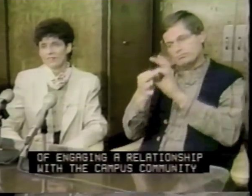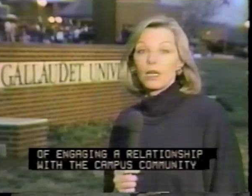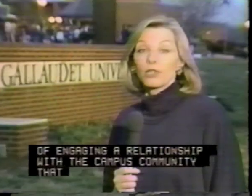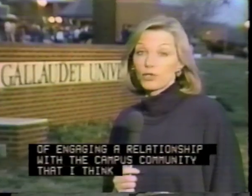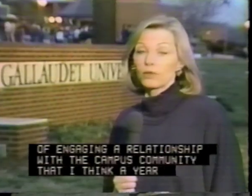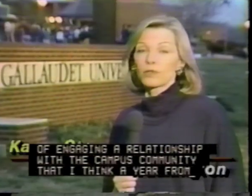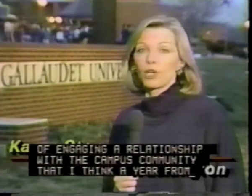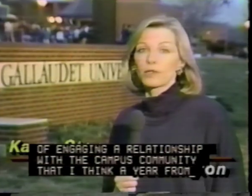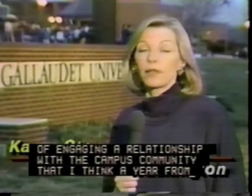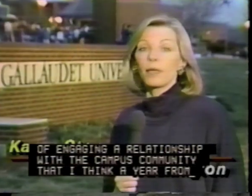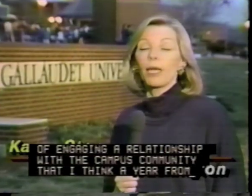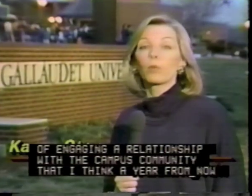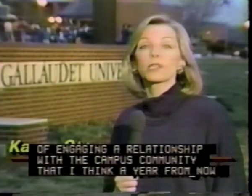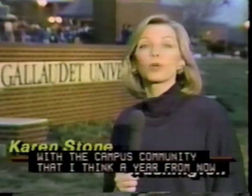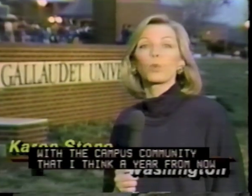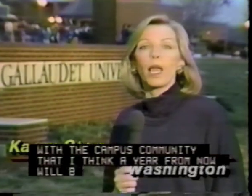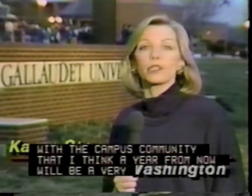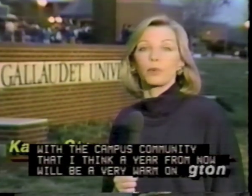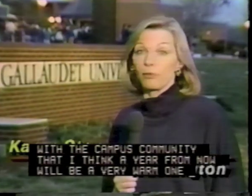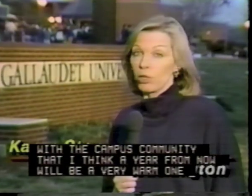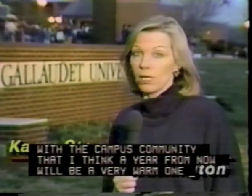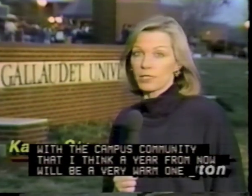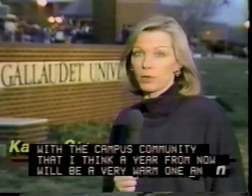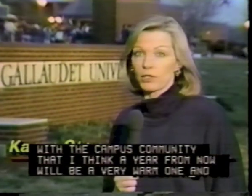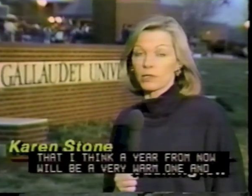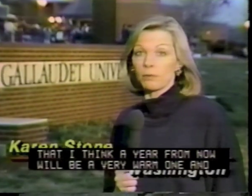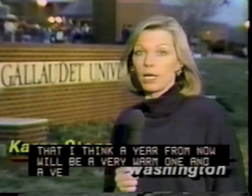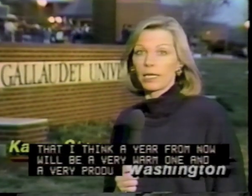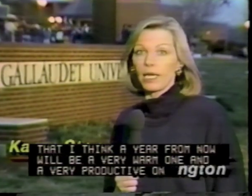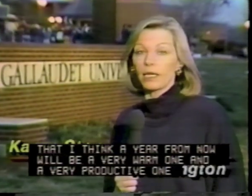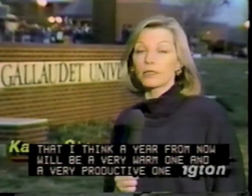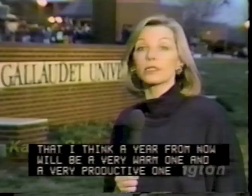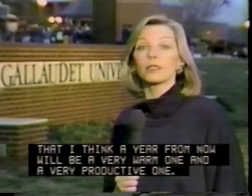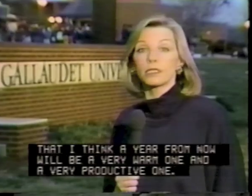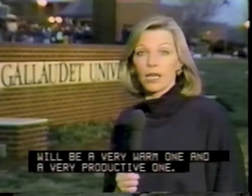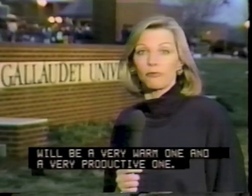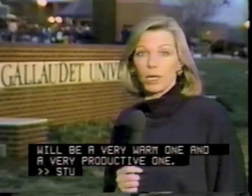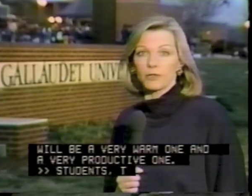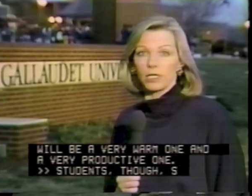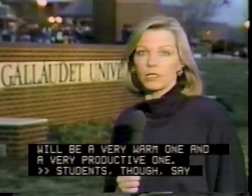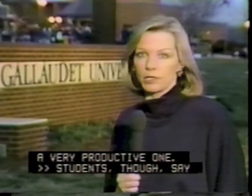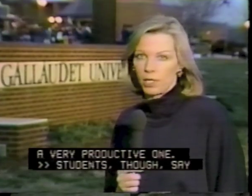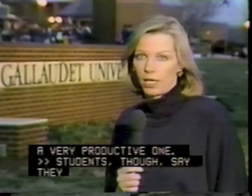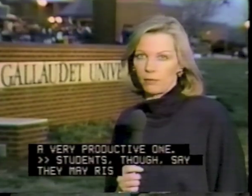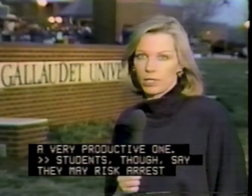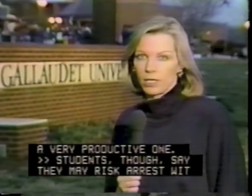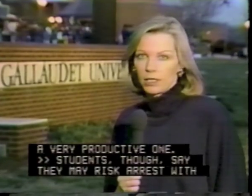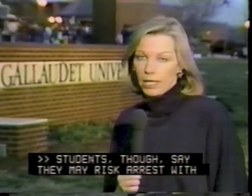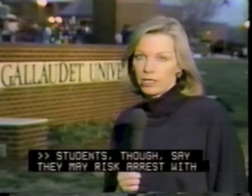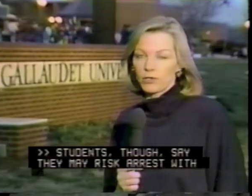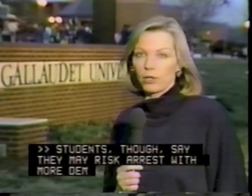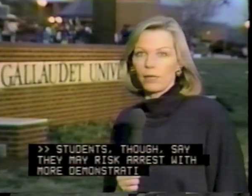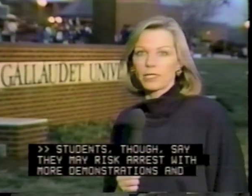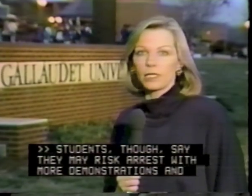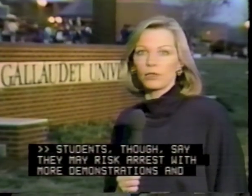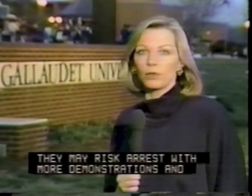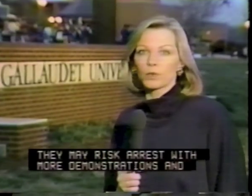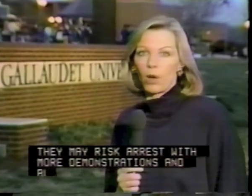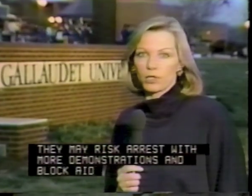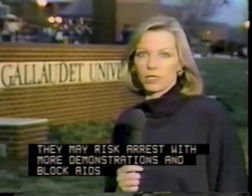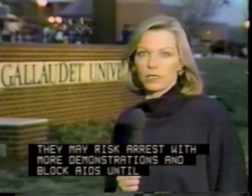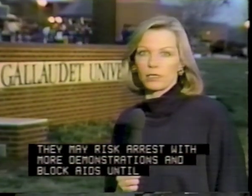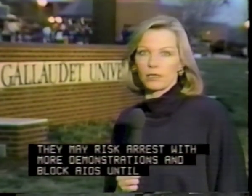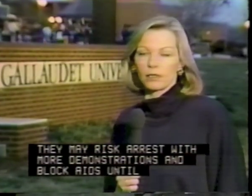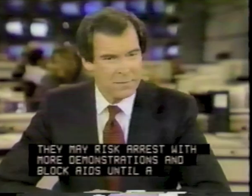one. Students, though, say they may risk arrest with more demonstrations and blockades until a deaf president is named. Karen Stone, ABC